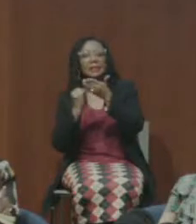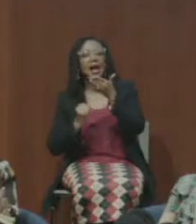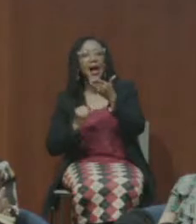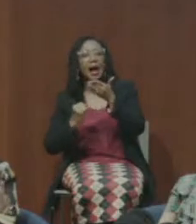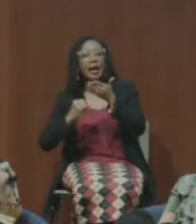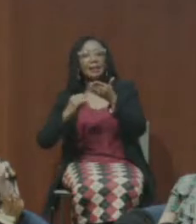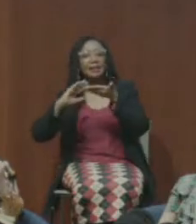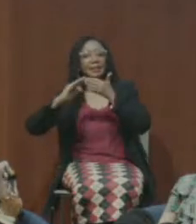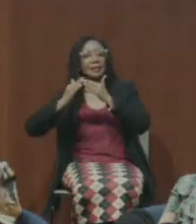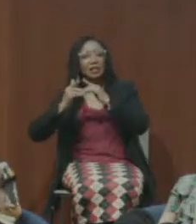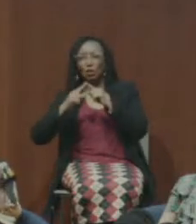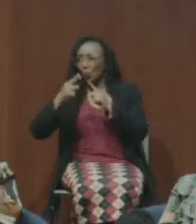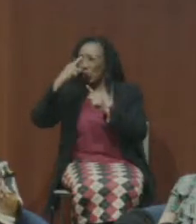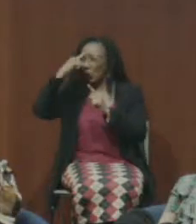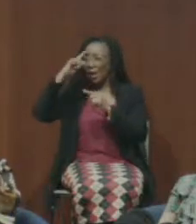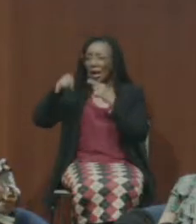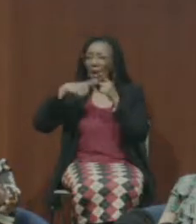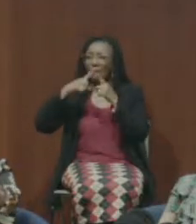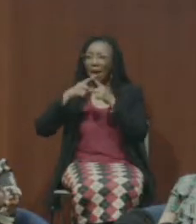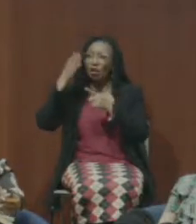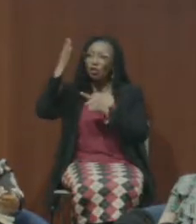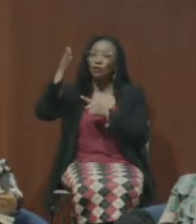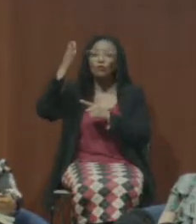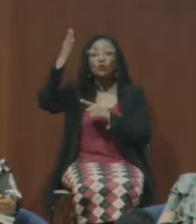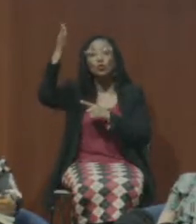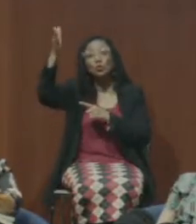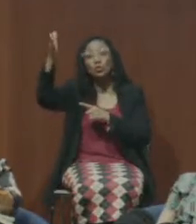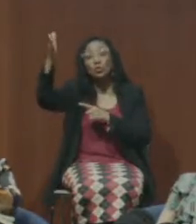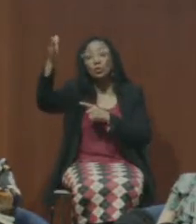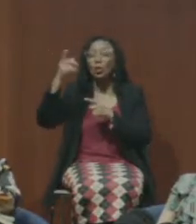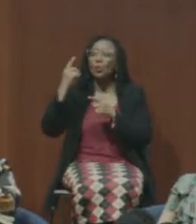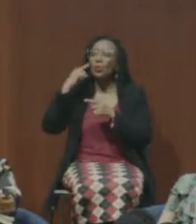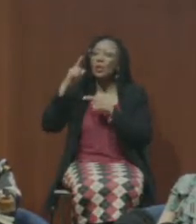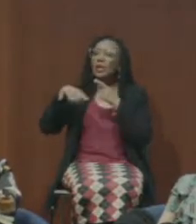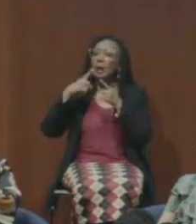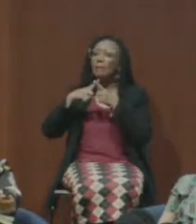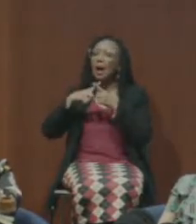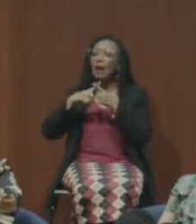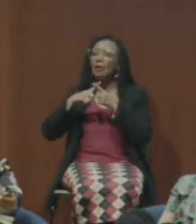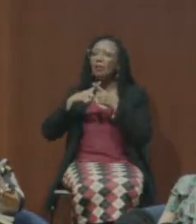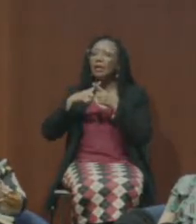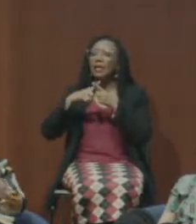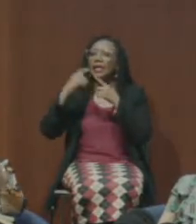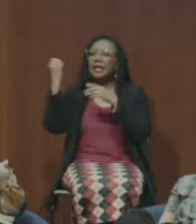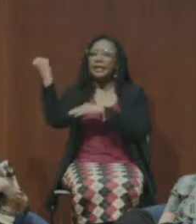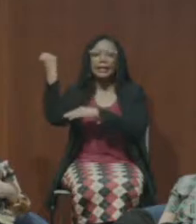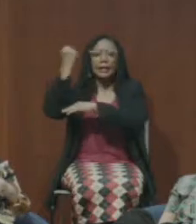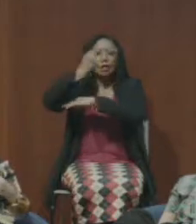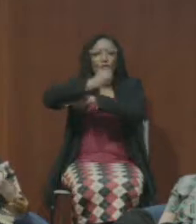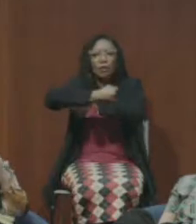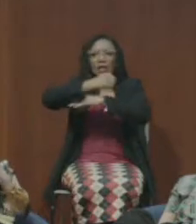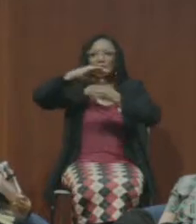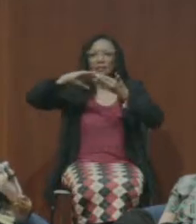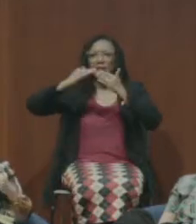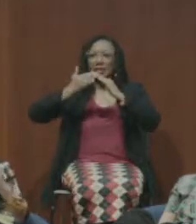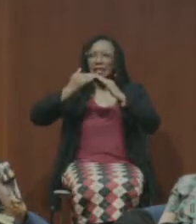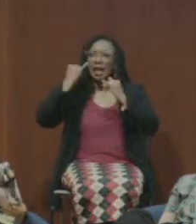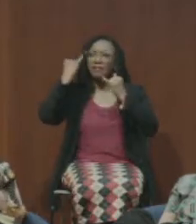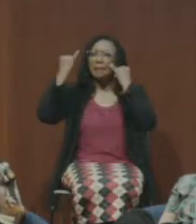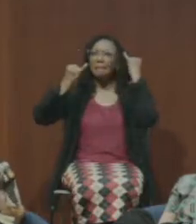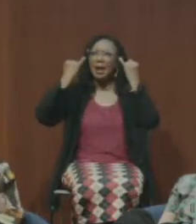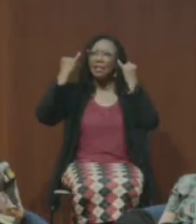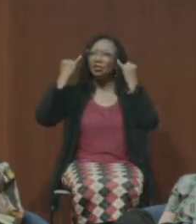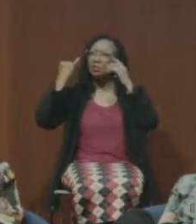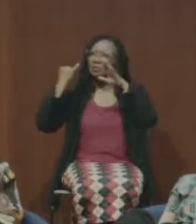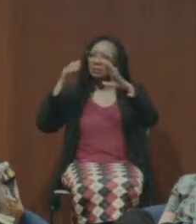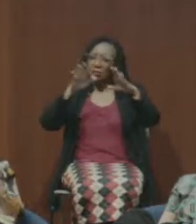think about the future cities, when we think about reconstruction, we have to reimagine and imagine how